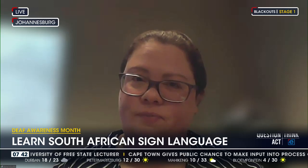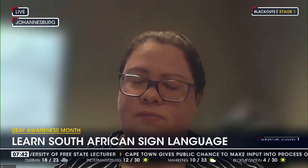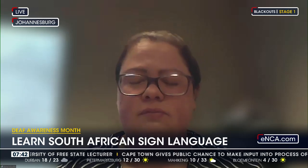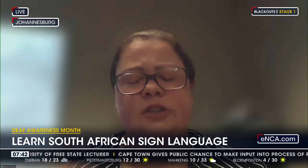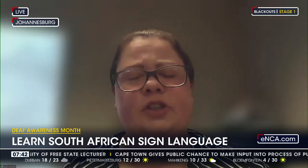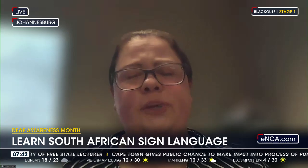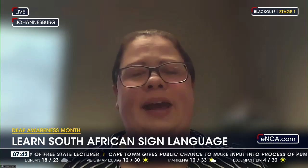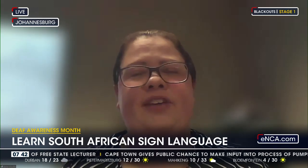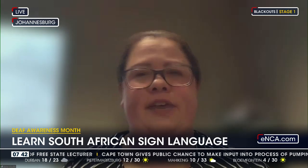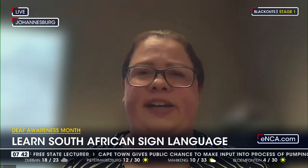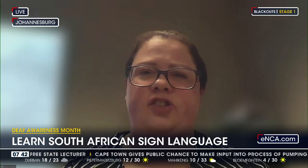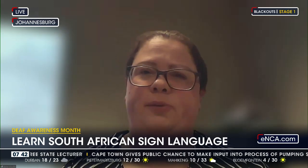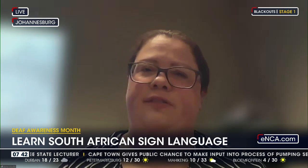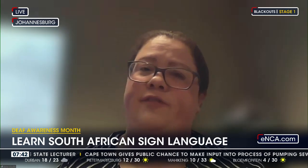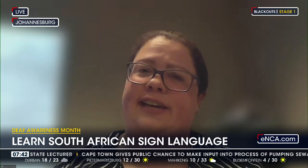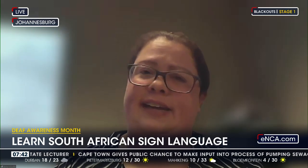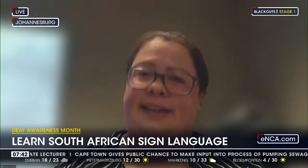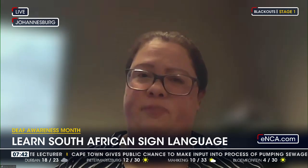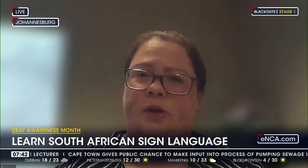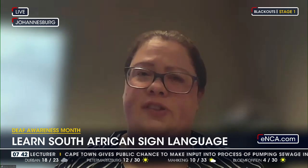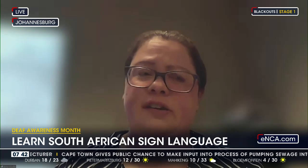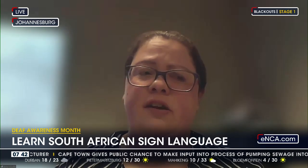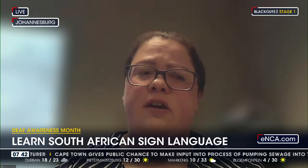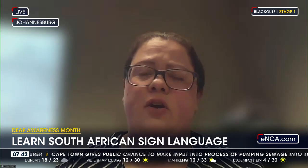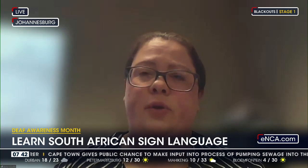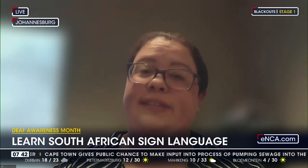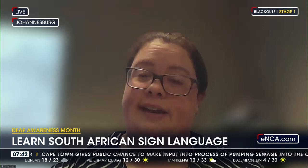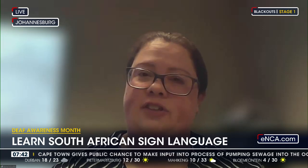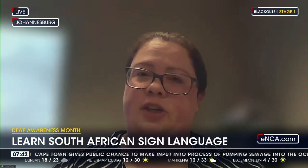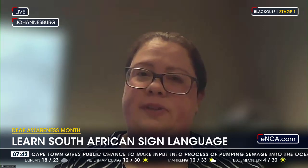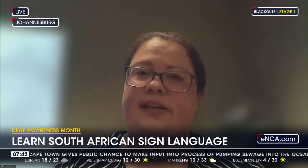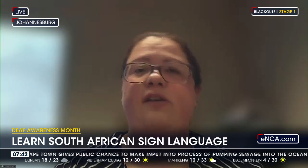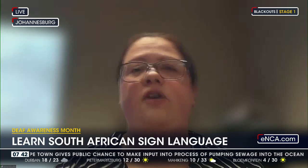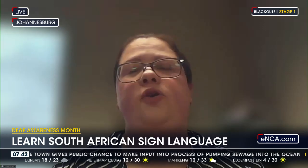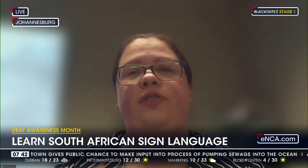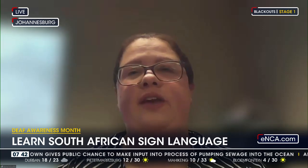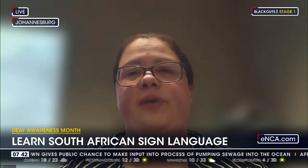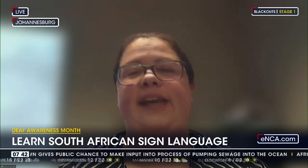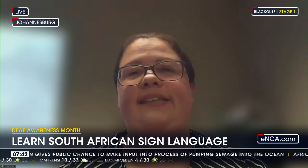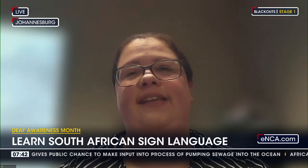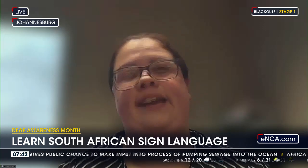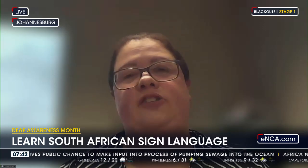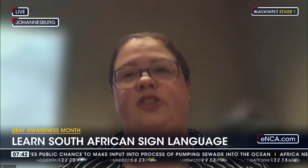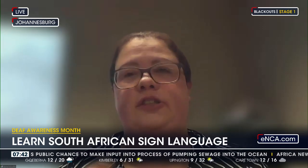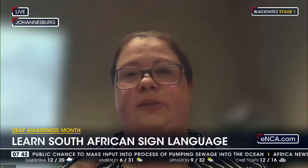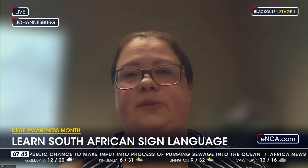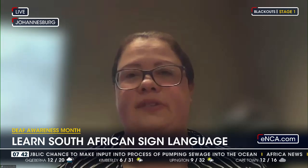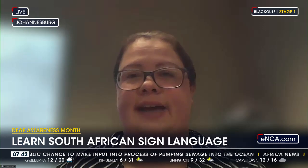interpreters. So you would have a hearing interpreter feeding a deaf person who is a deaf interpreter, who then relays that into